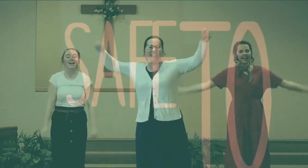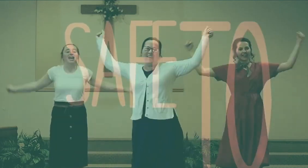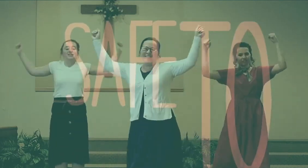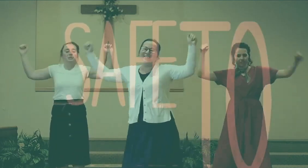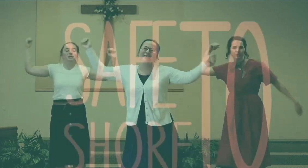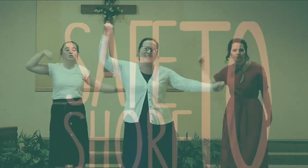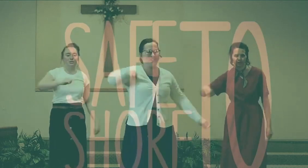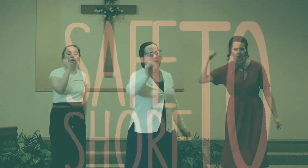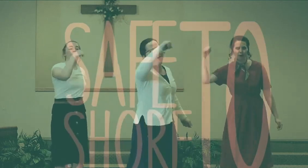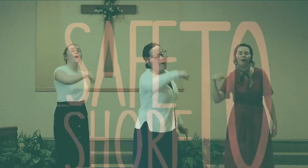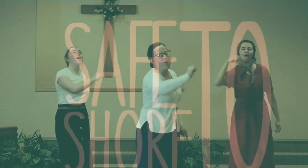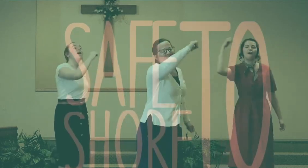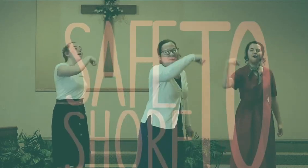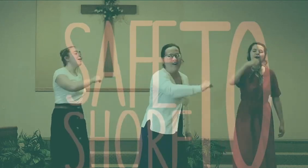safe to shore,